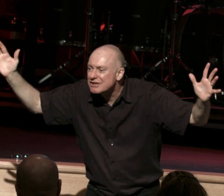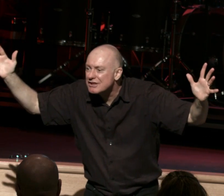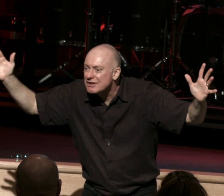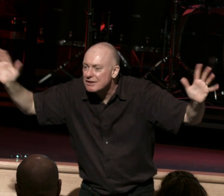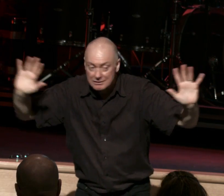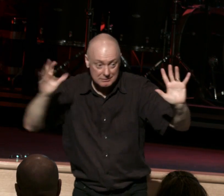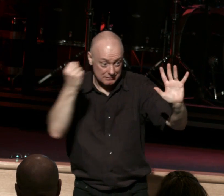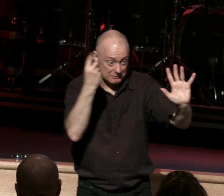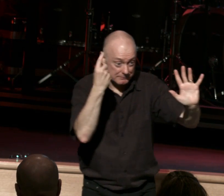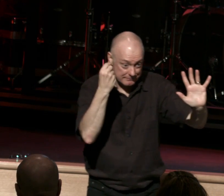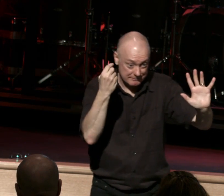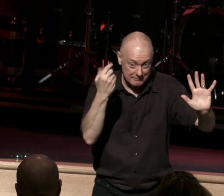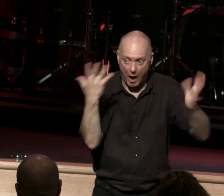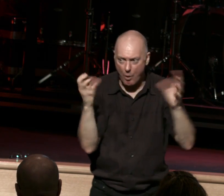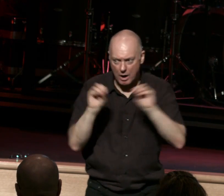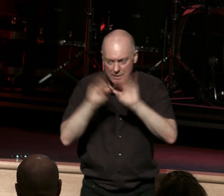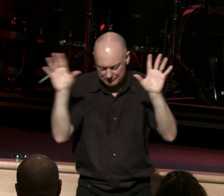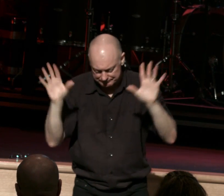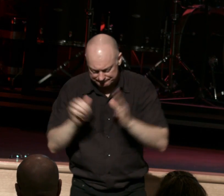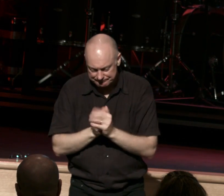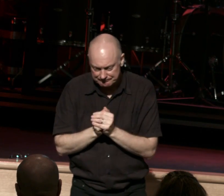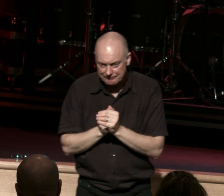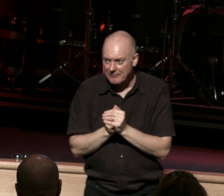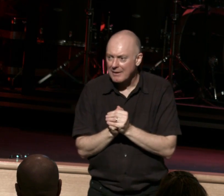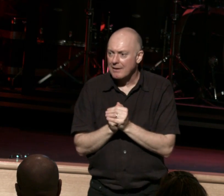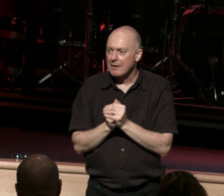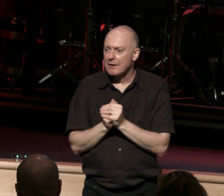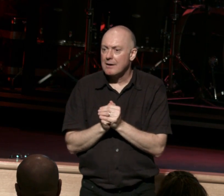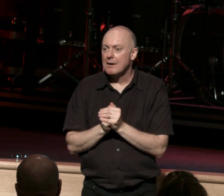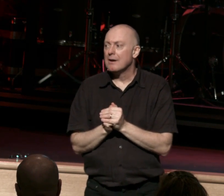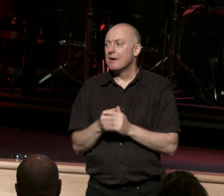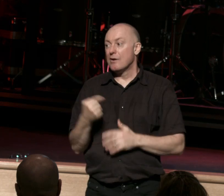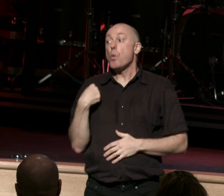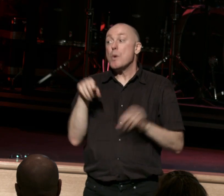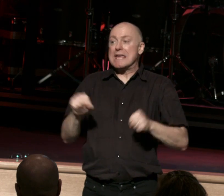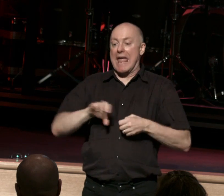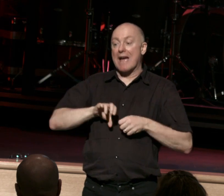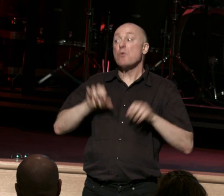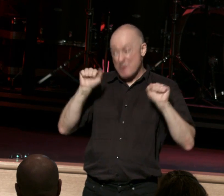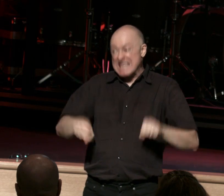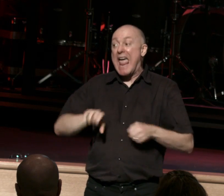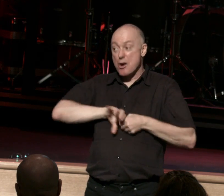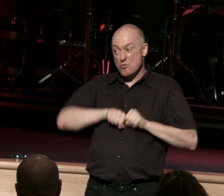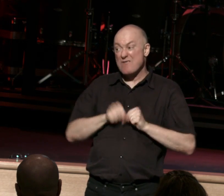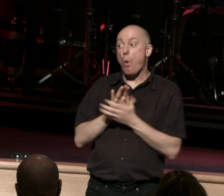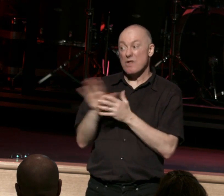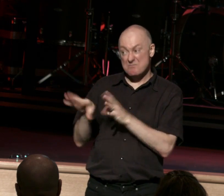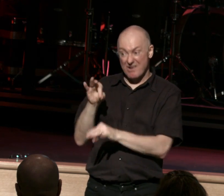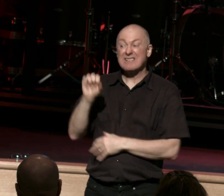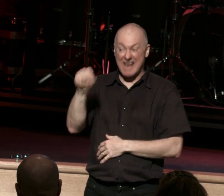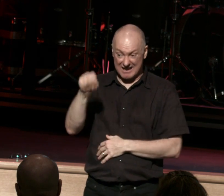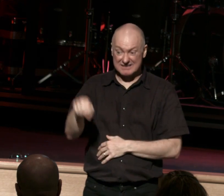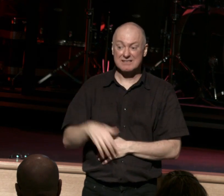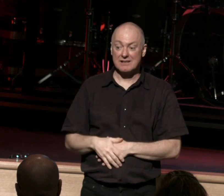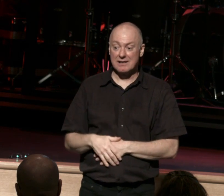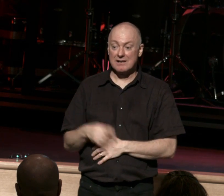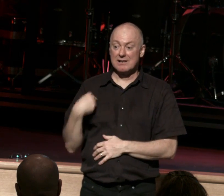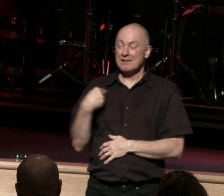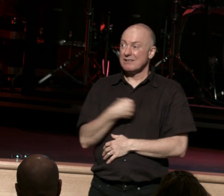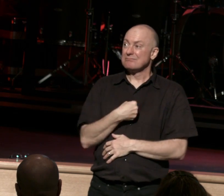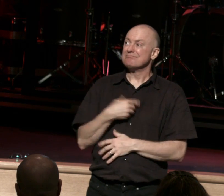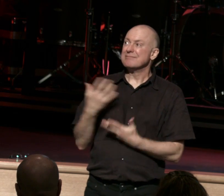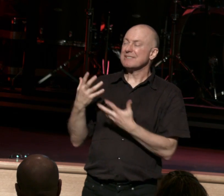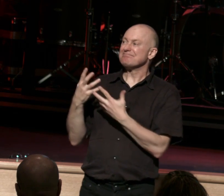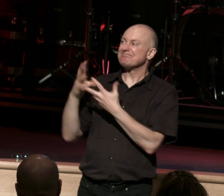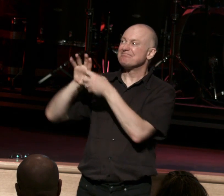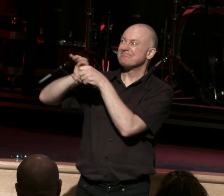by the blood of Jesus Christ. Now, let's be clear. We can grieve the Holy Spirit within our lives. We can